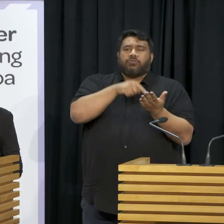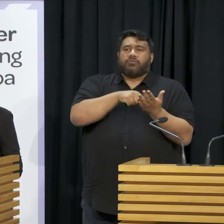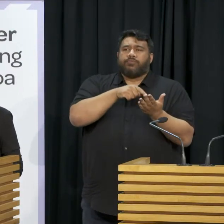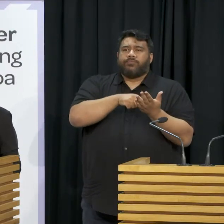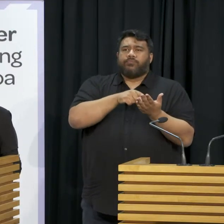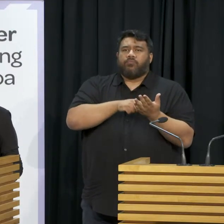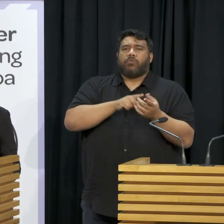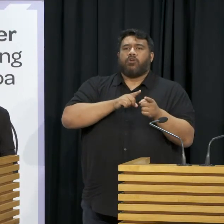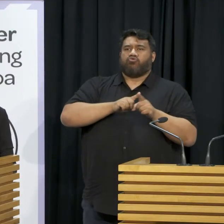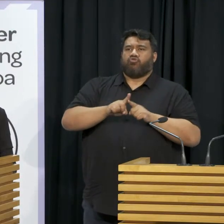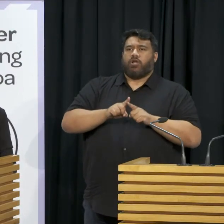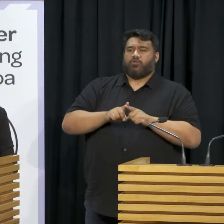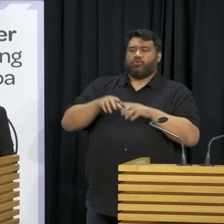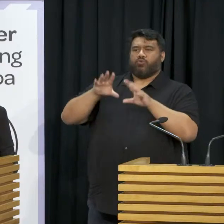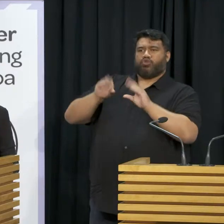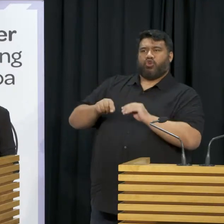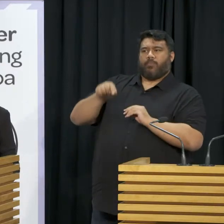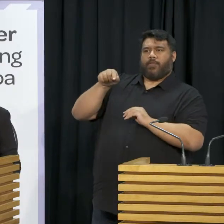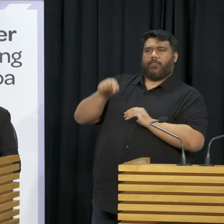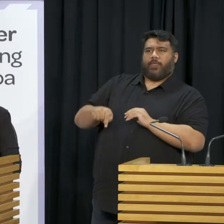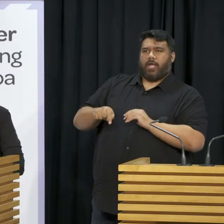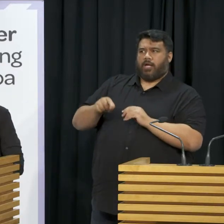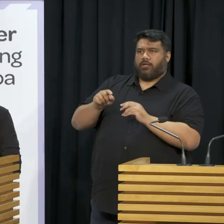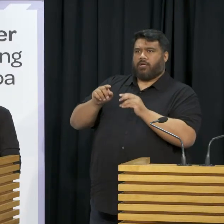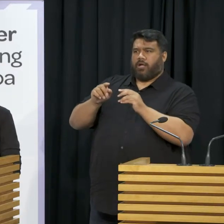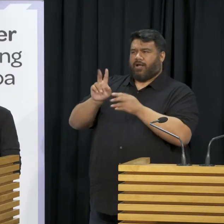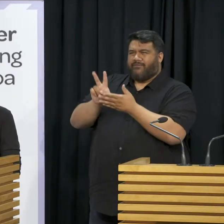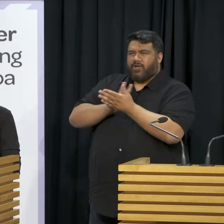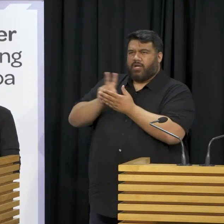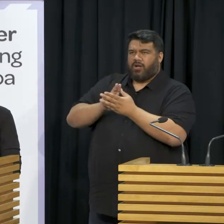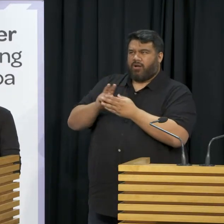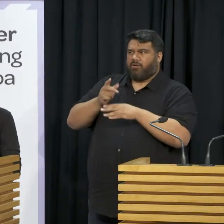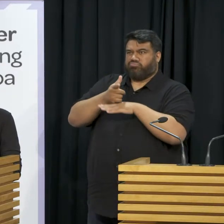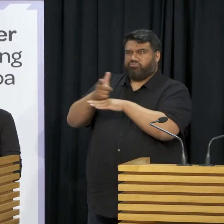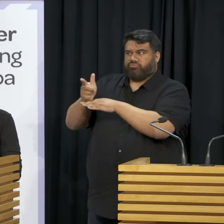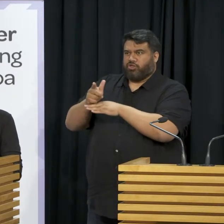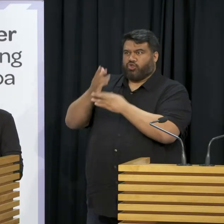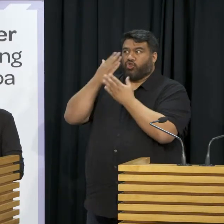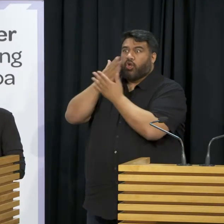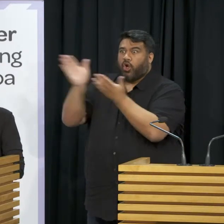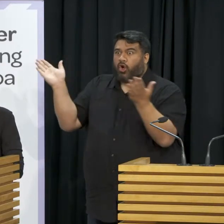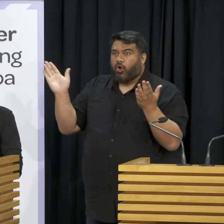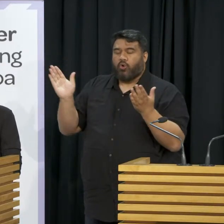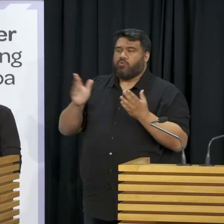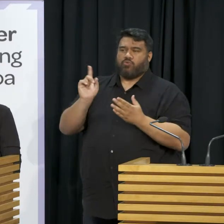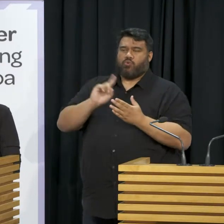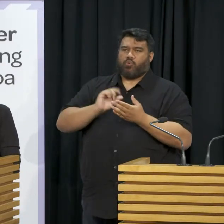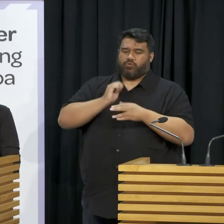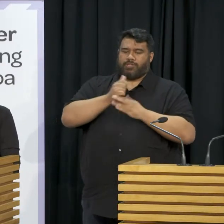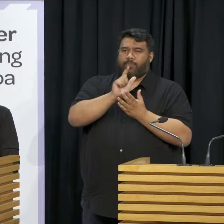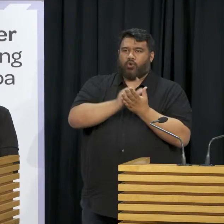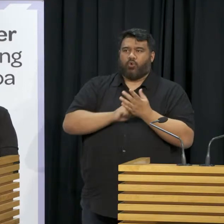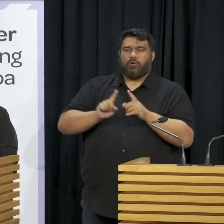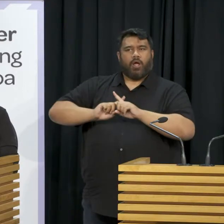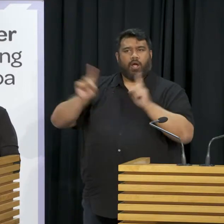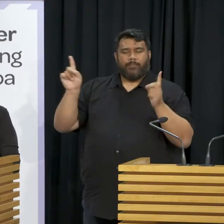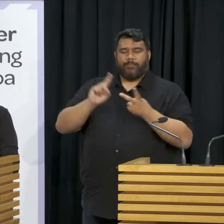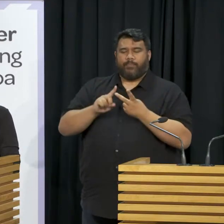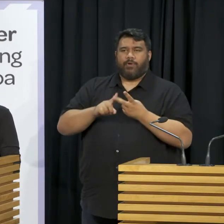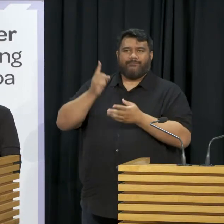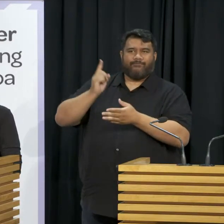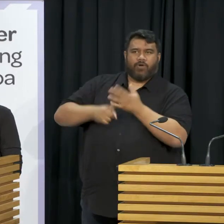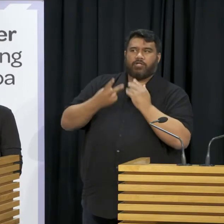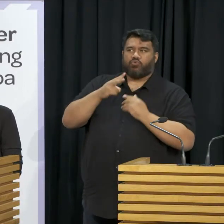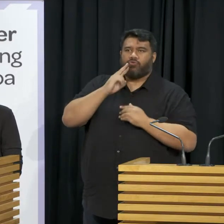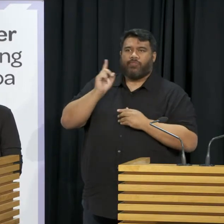objectionable material a crime punishable by up to 14 years in prison or a fine of up to $200,000 passed its first reading in